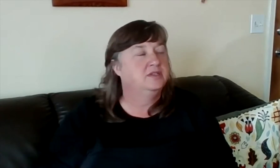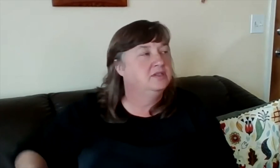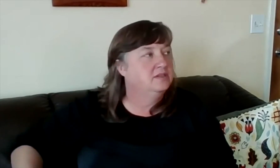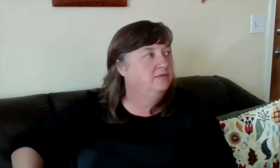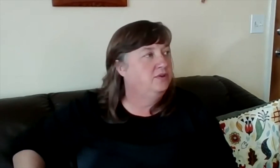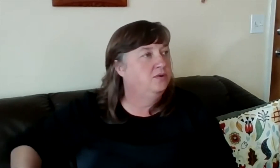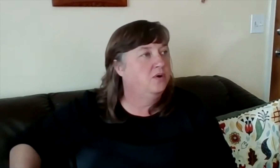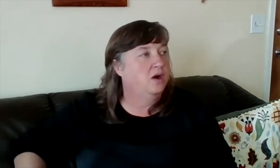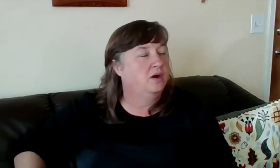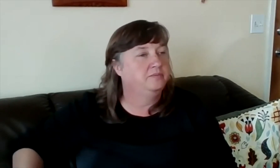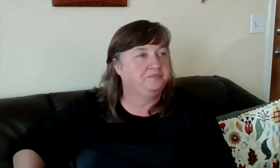instance, if you are